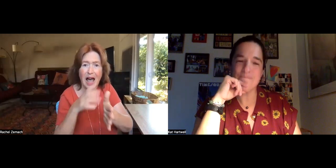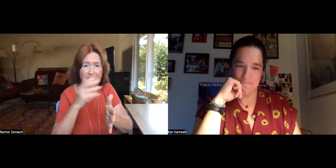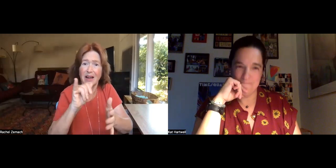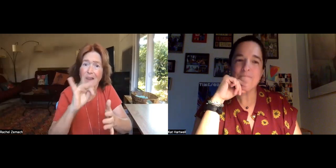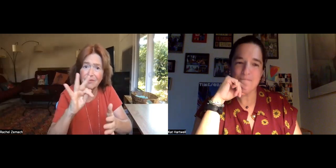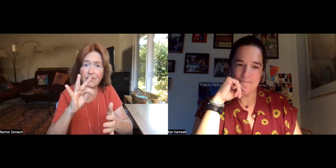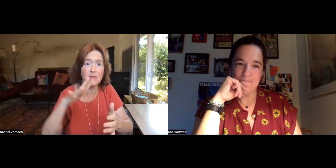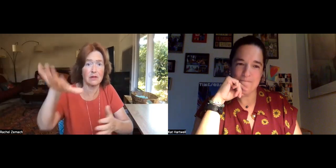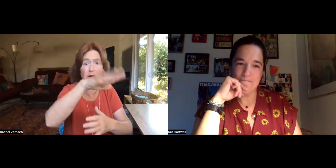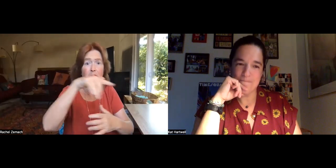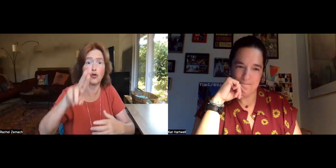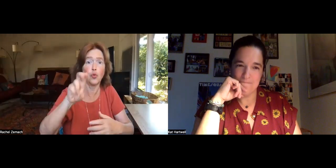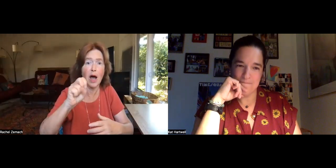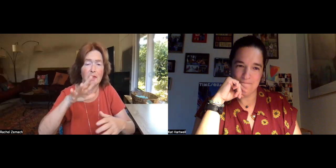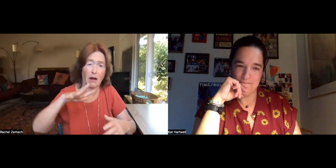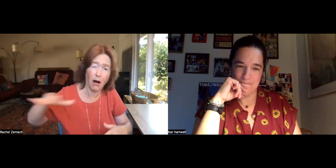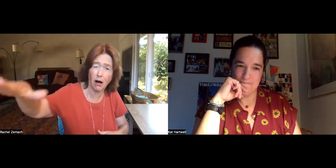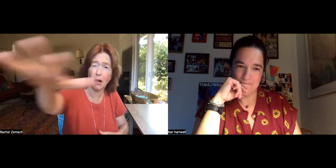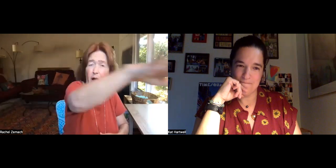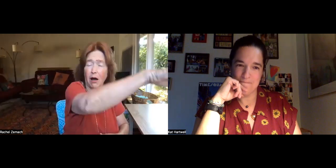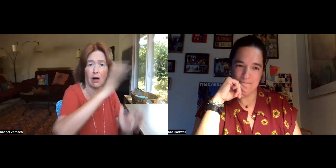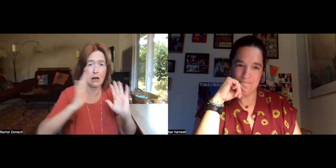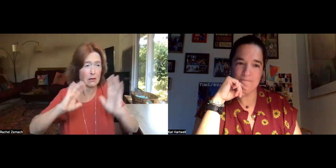And if U.S.